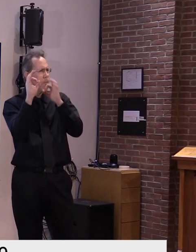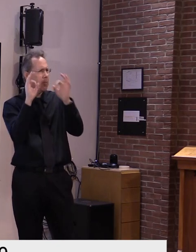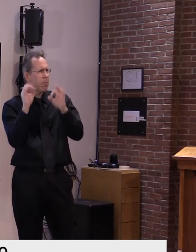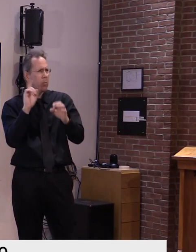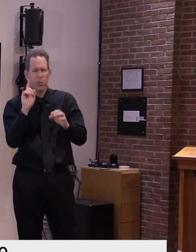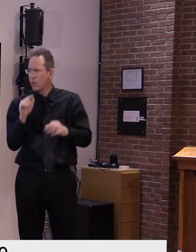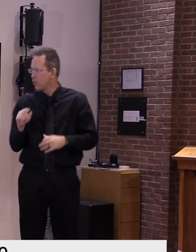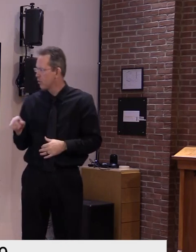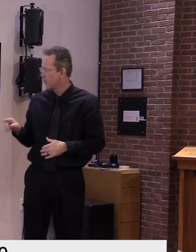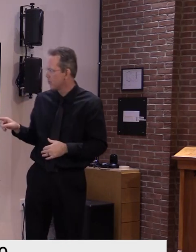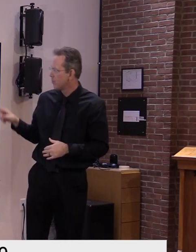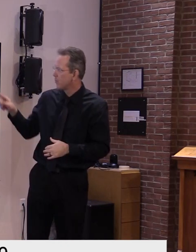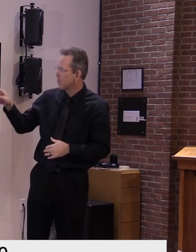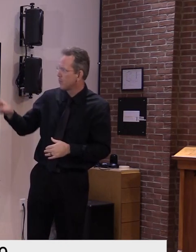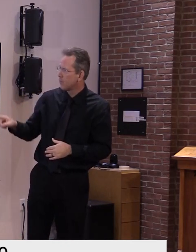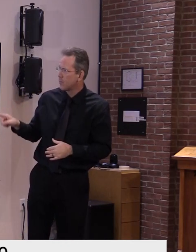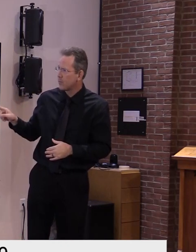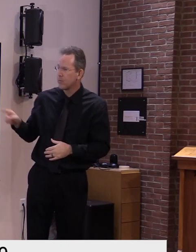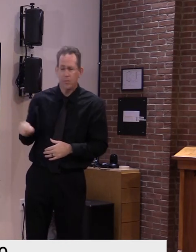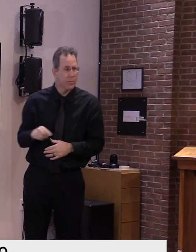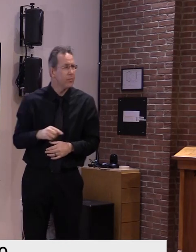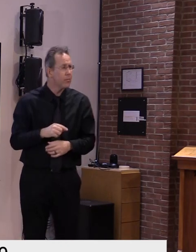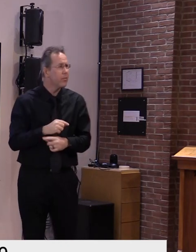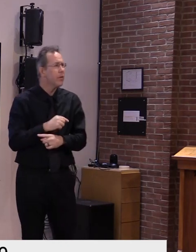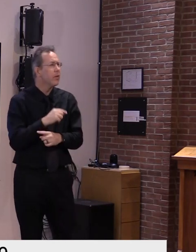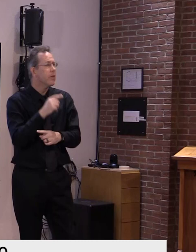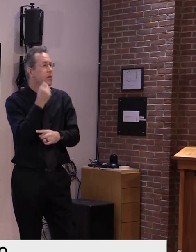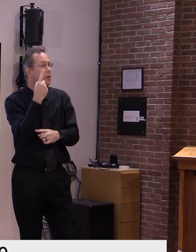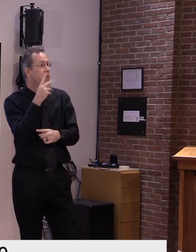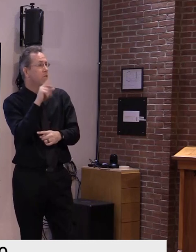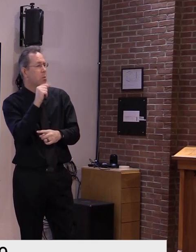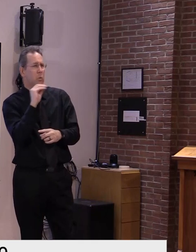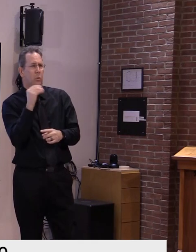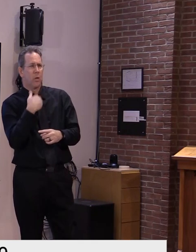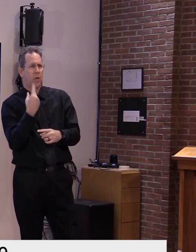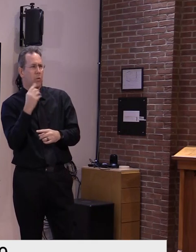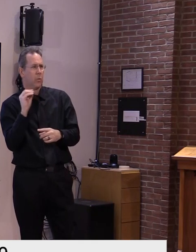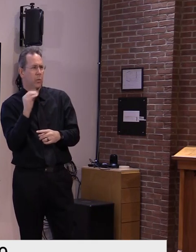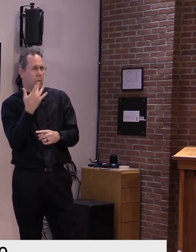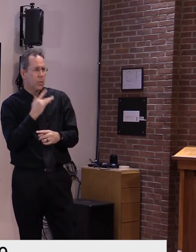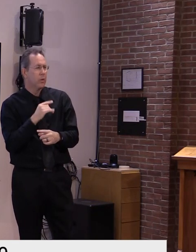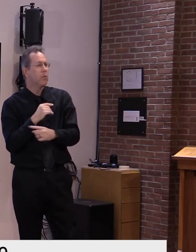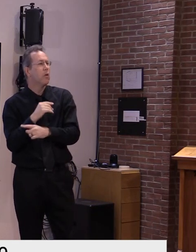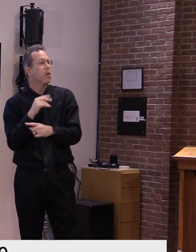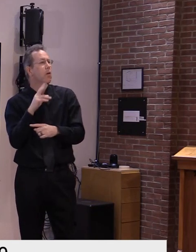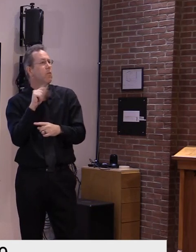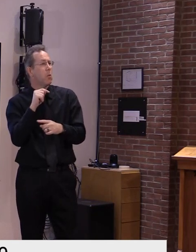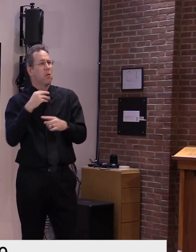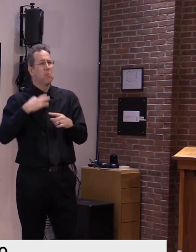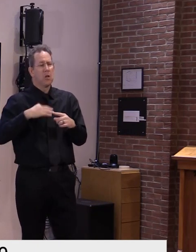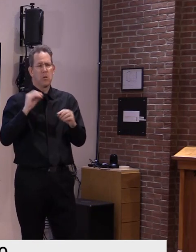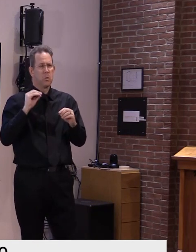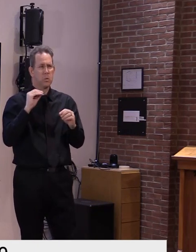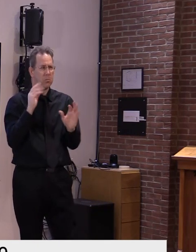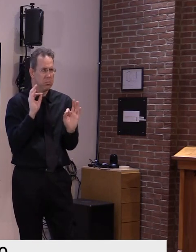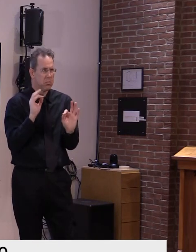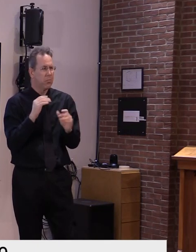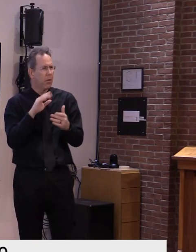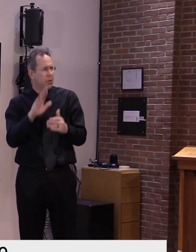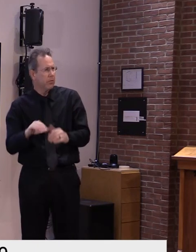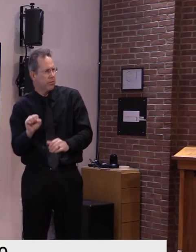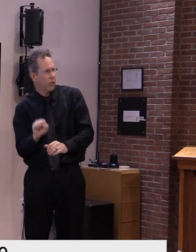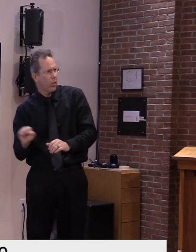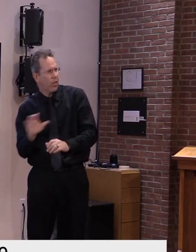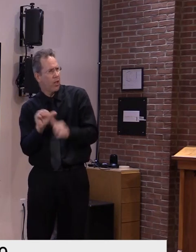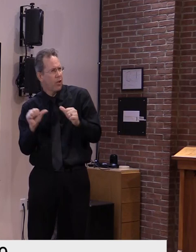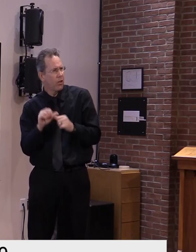currently in Vermont nor in northern New England. However, we continue to see the numbers of these 10 highest counties